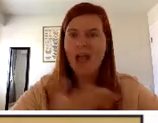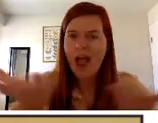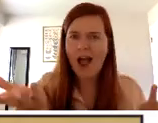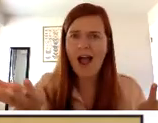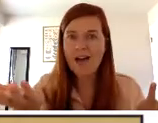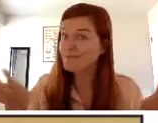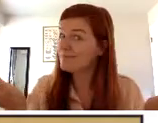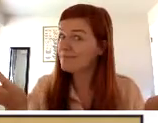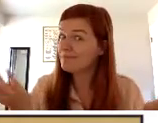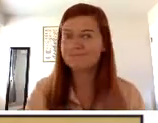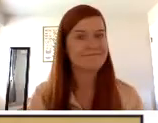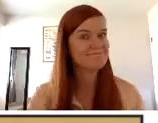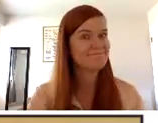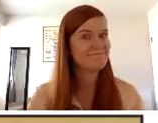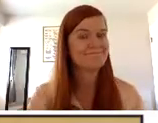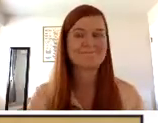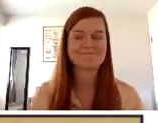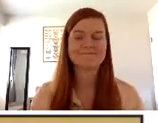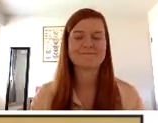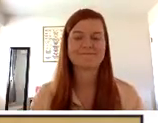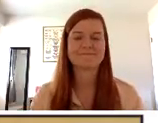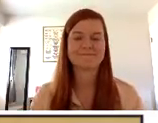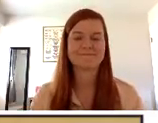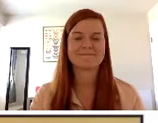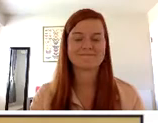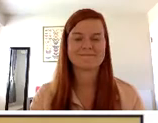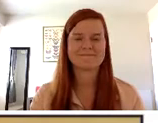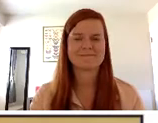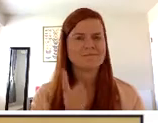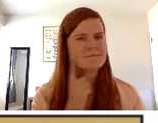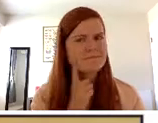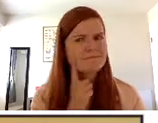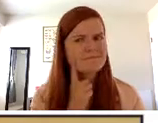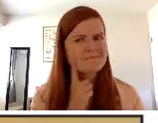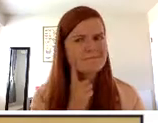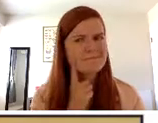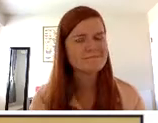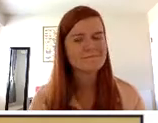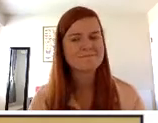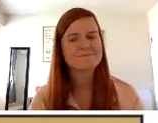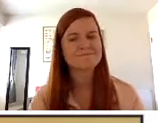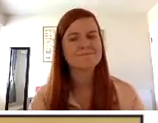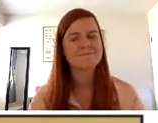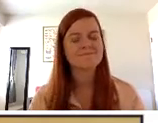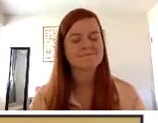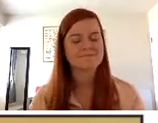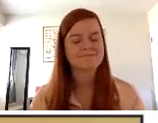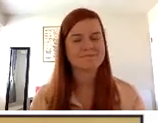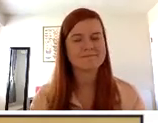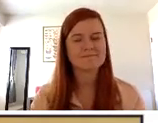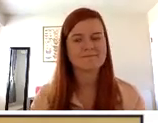Can you guess what the duck said? Mm. "Quack, quack." Can you guess what the dog said? "Ruff,